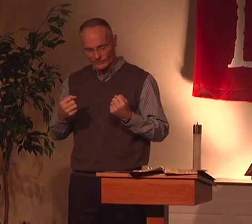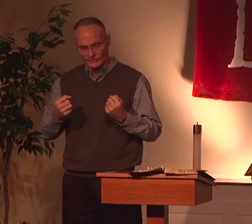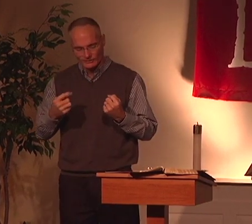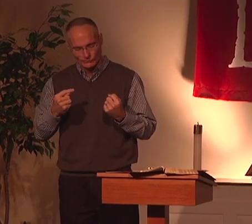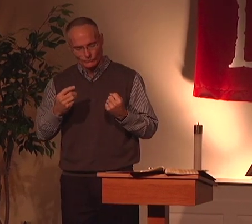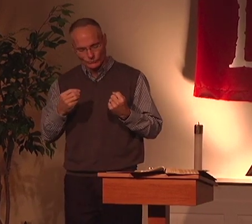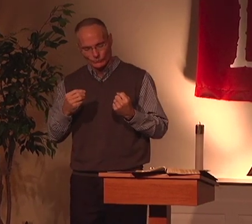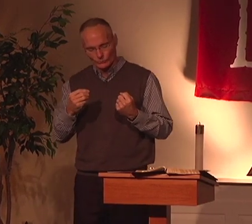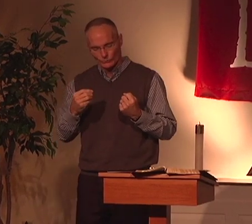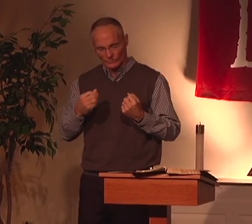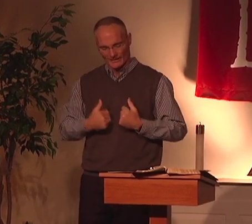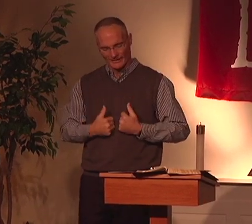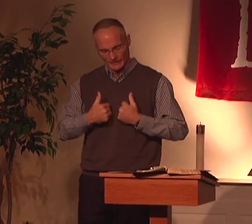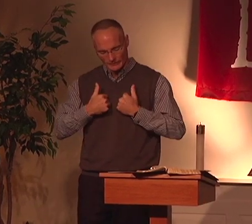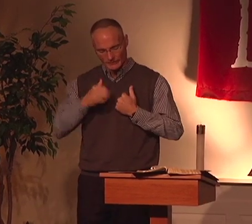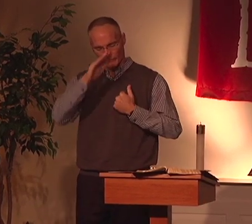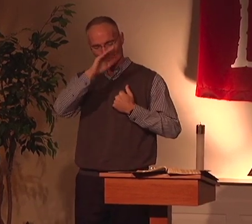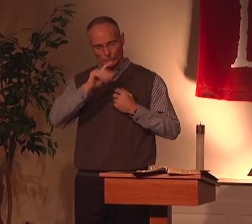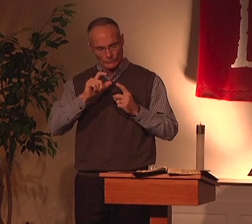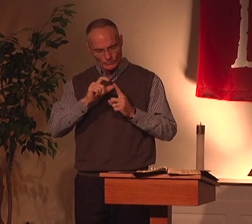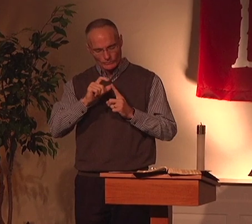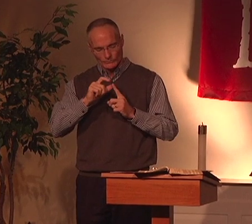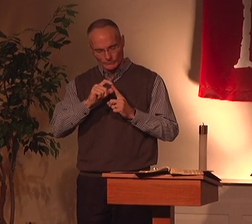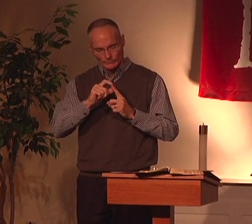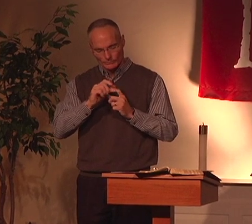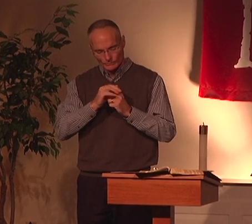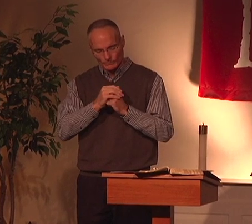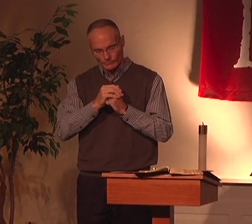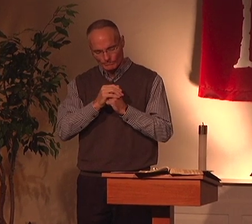And added courage To live your word